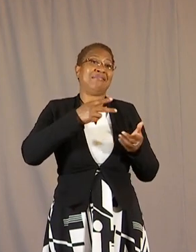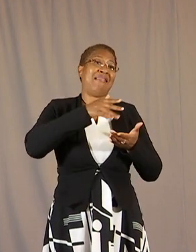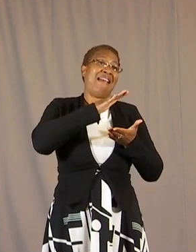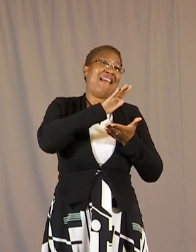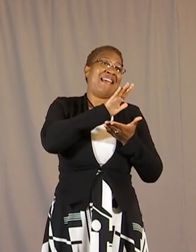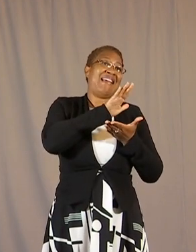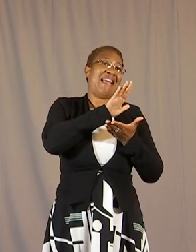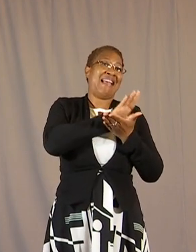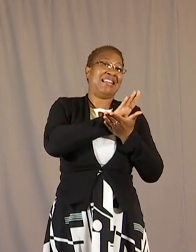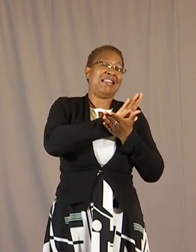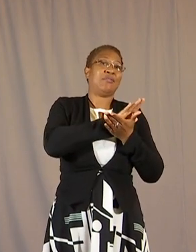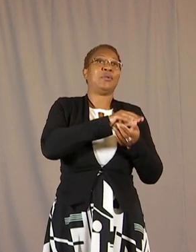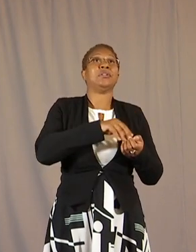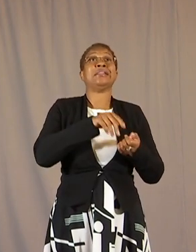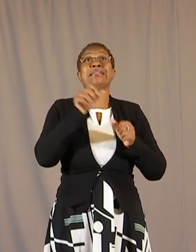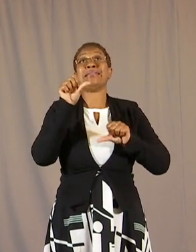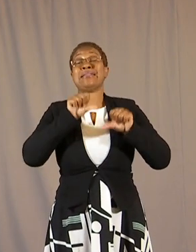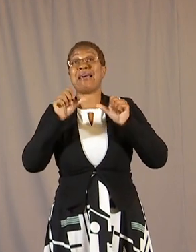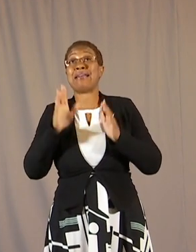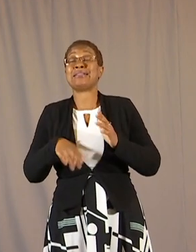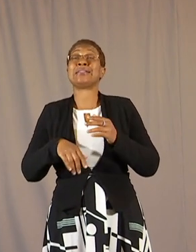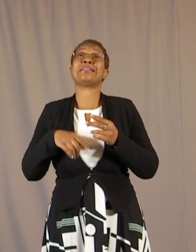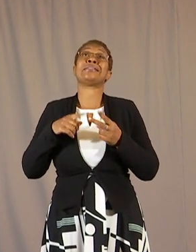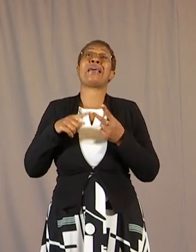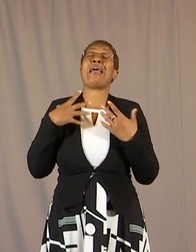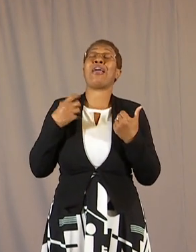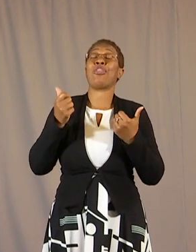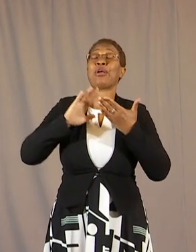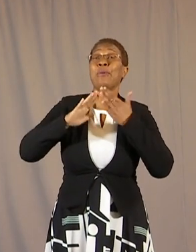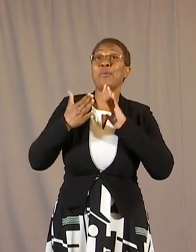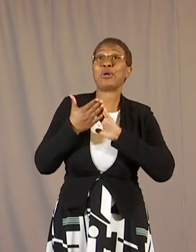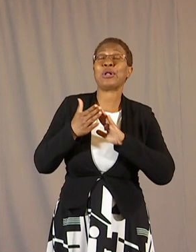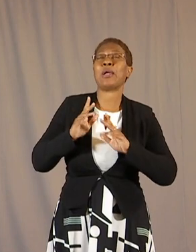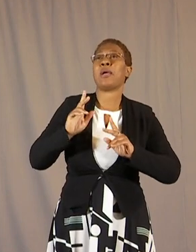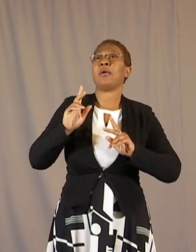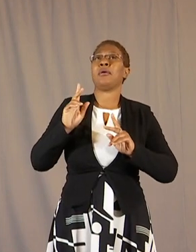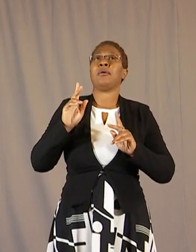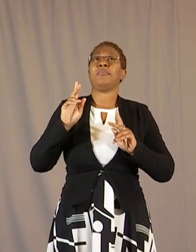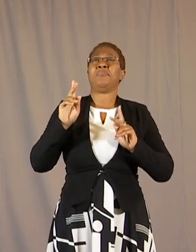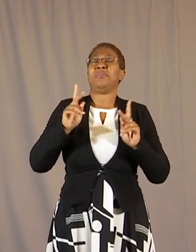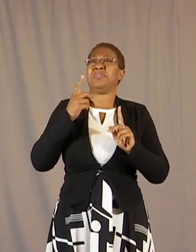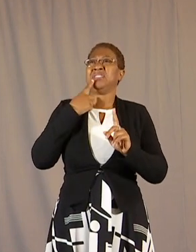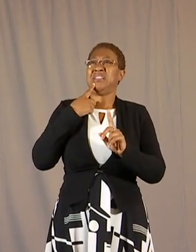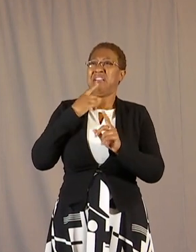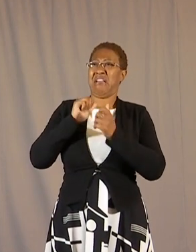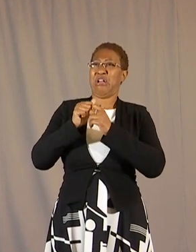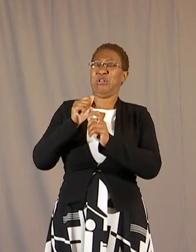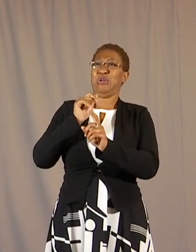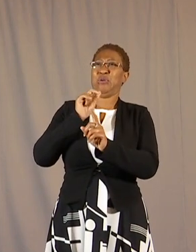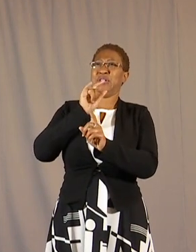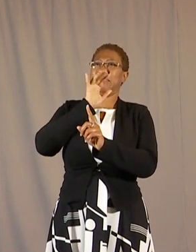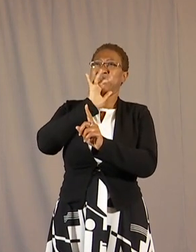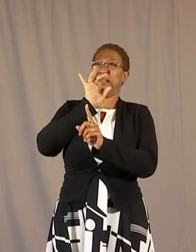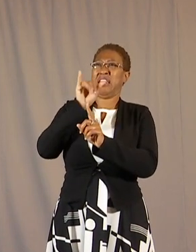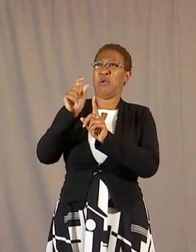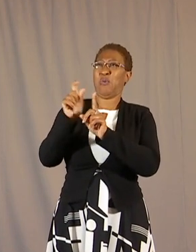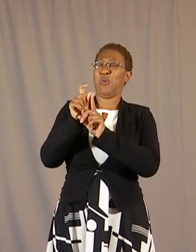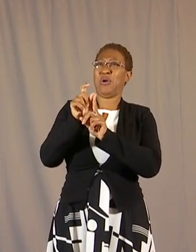scientists, we had people from the health community. We had folks who, like, how do you even pronounce that word that Dr. O just